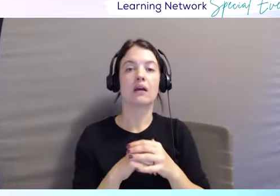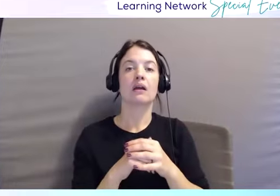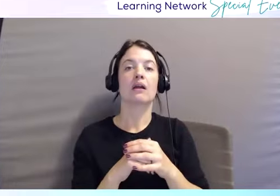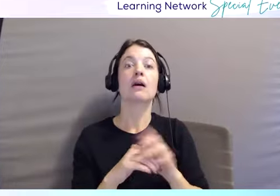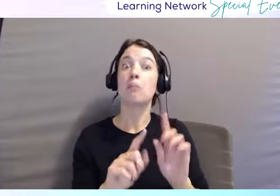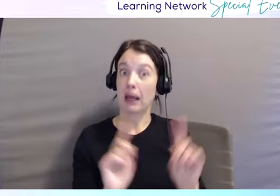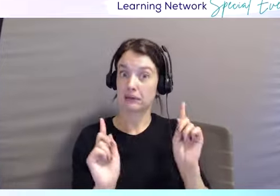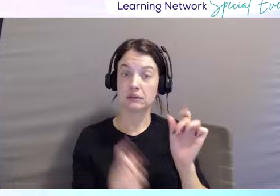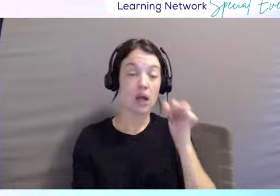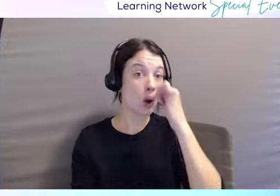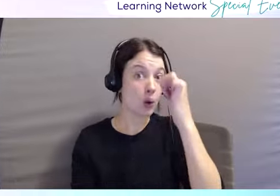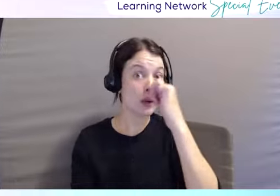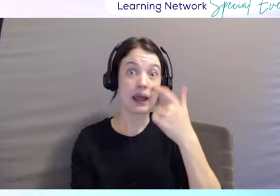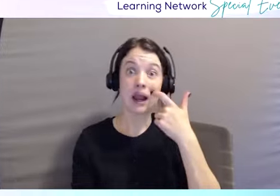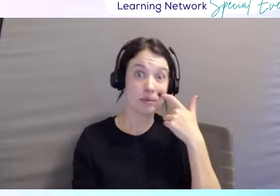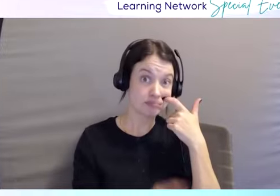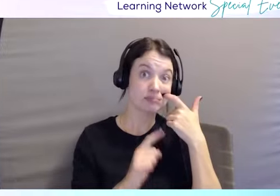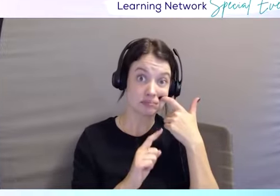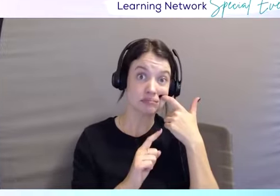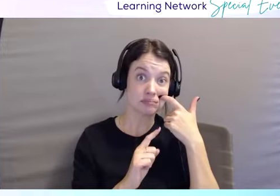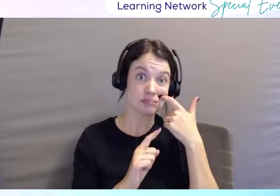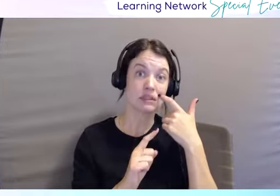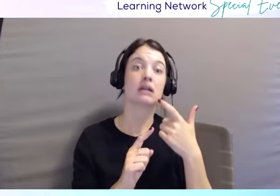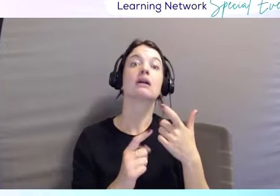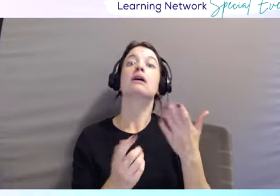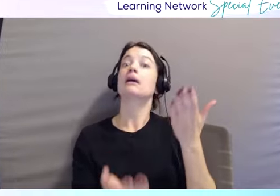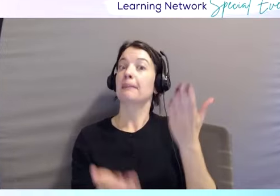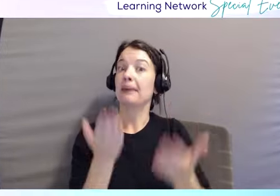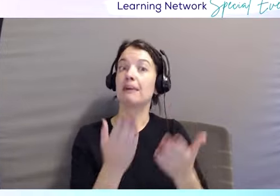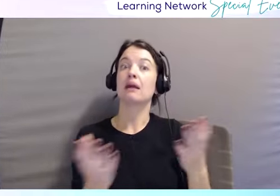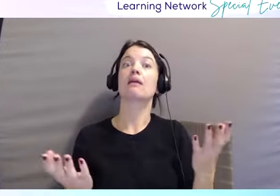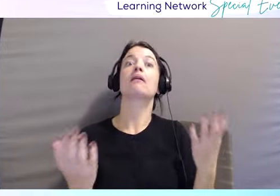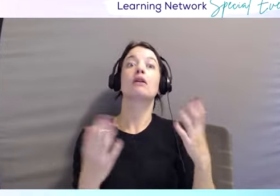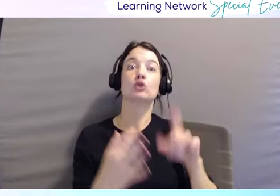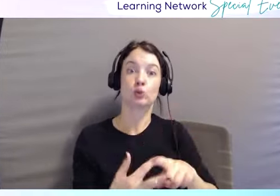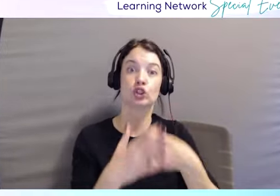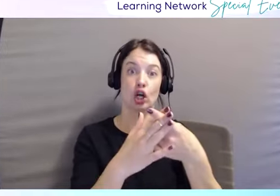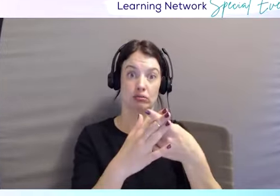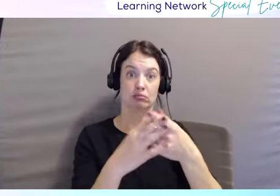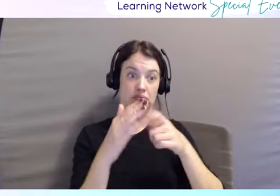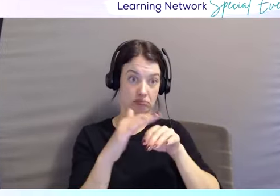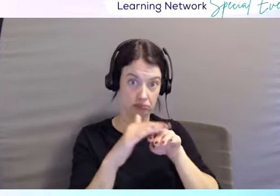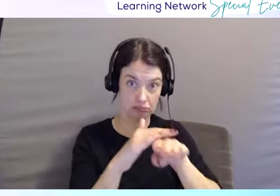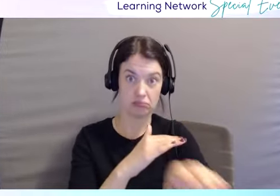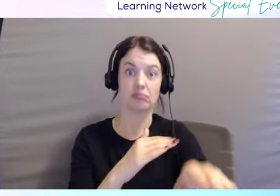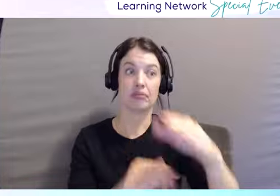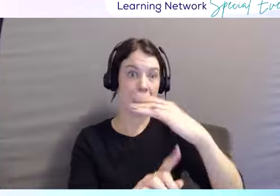cocaine addiction, and if you enter into an illicit setting where there's a market where you have to access